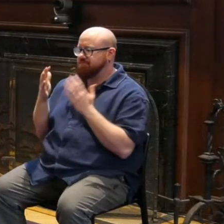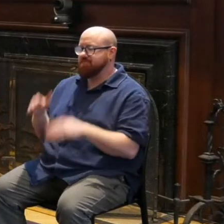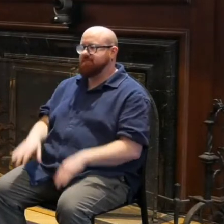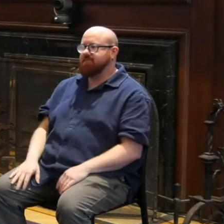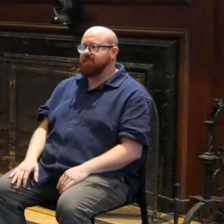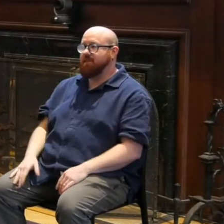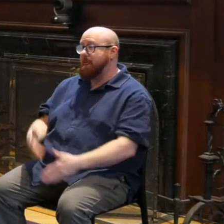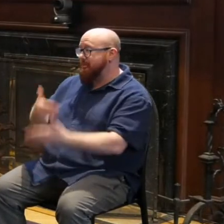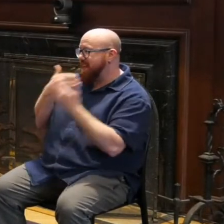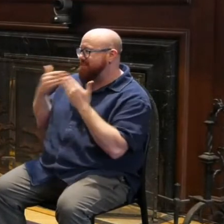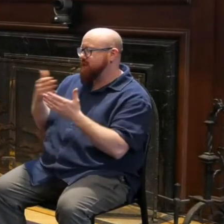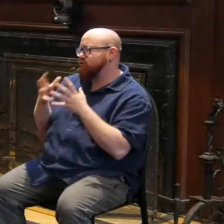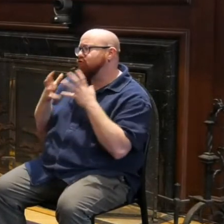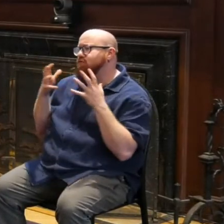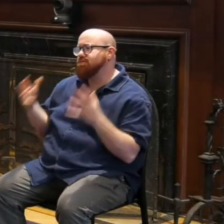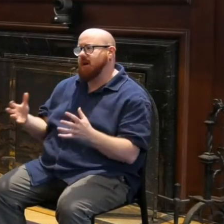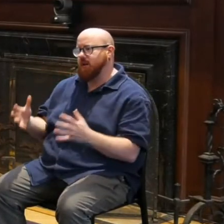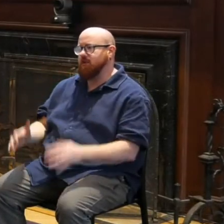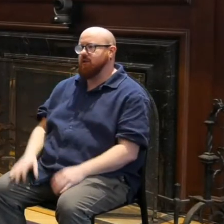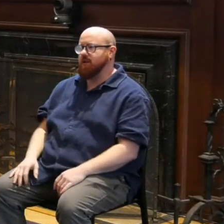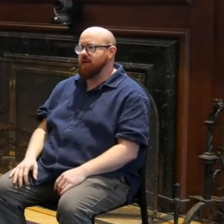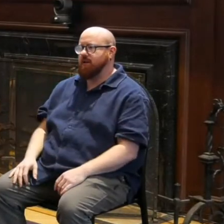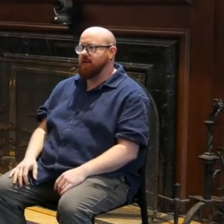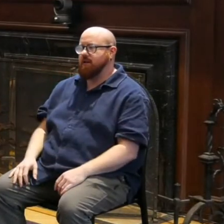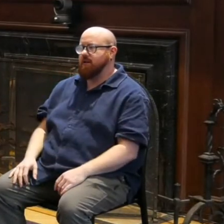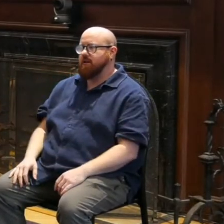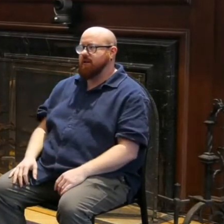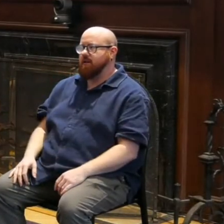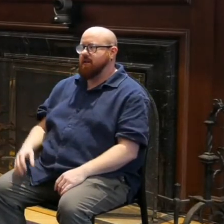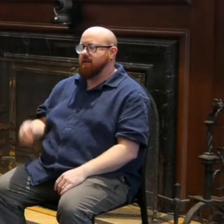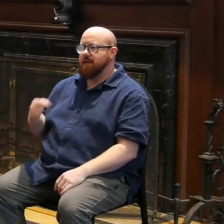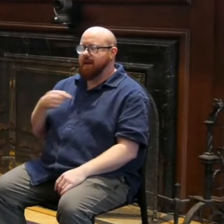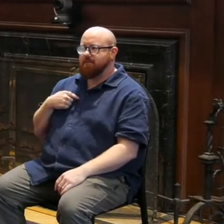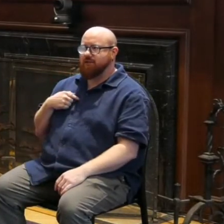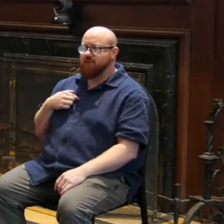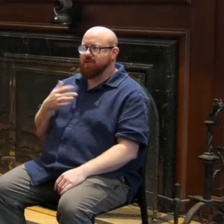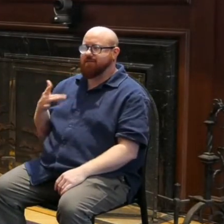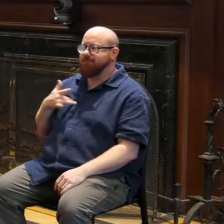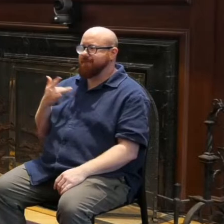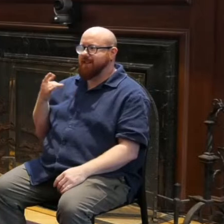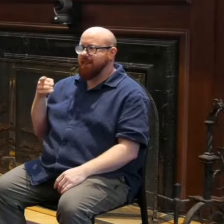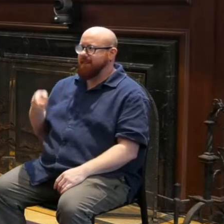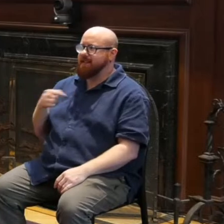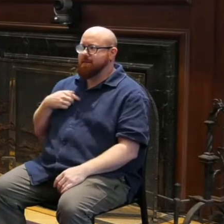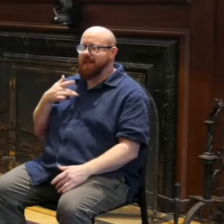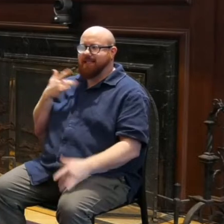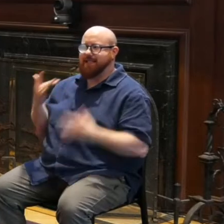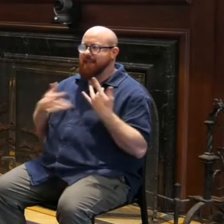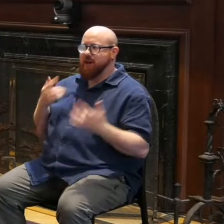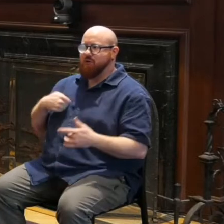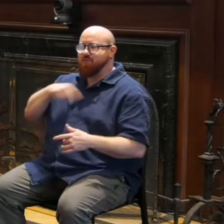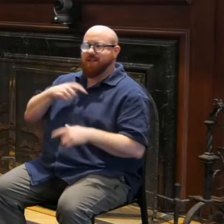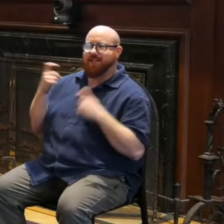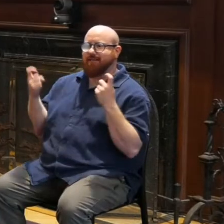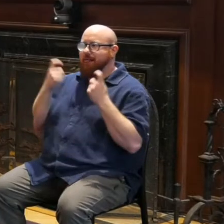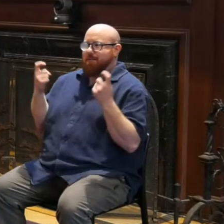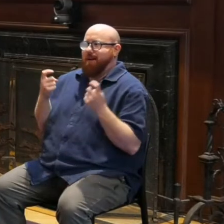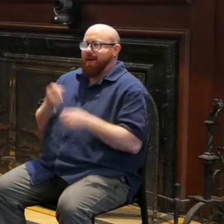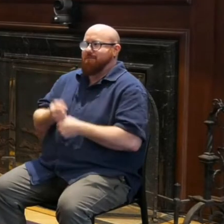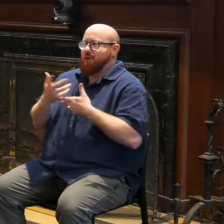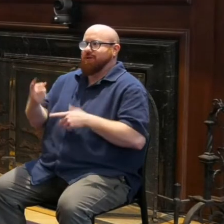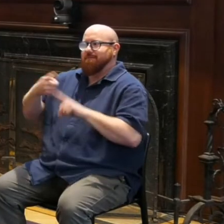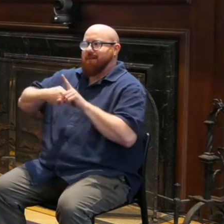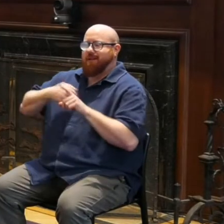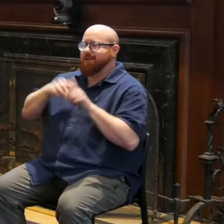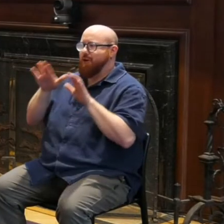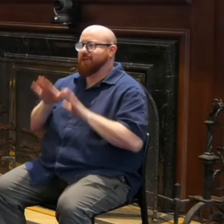Thank you so much. I'm just kind of reveling in this. I'm so excited that we're actually celebrating Poetry Month. This is awesome. So